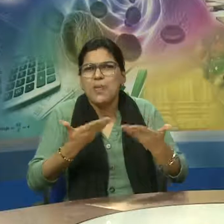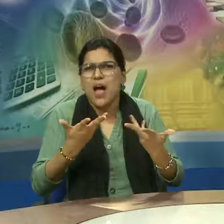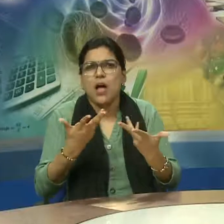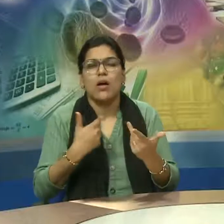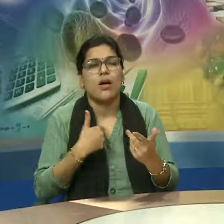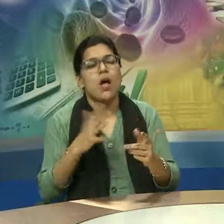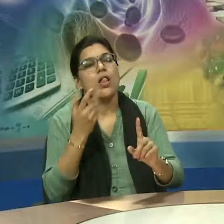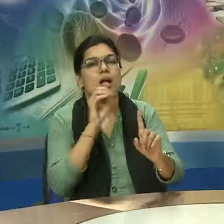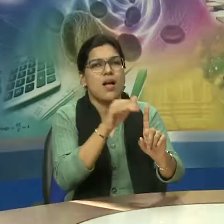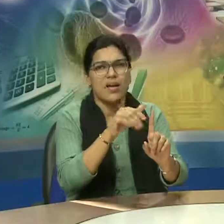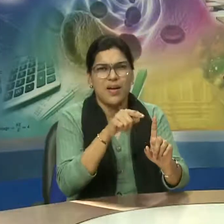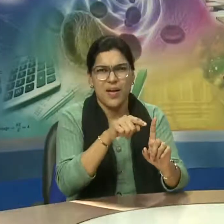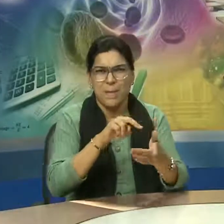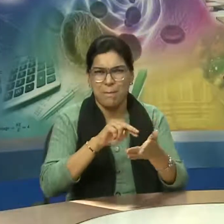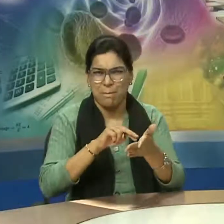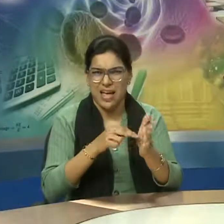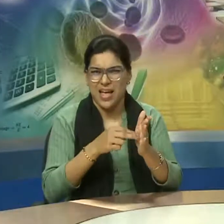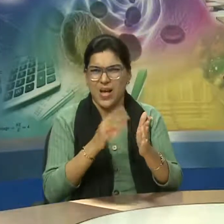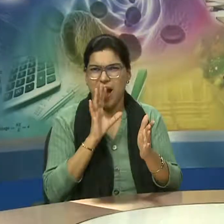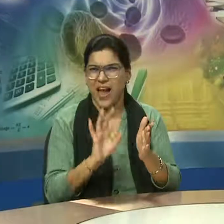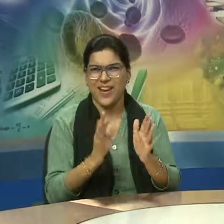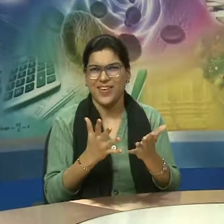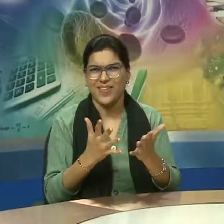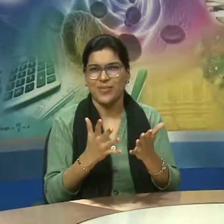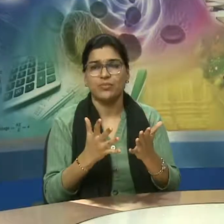things that he doesn't really mean,